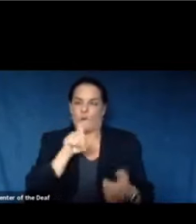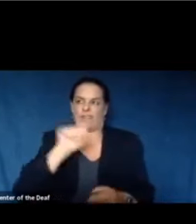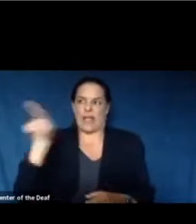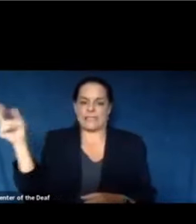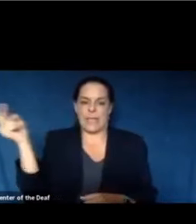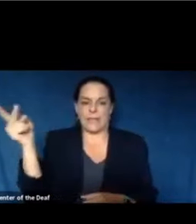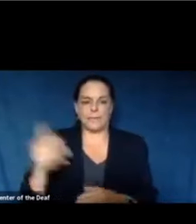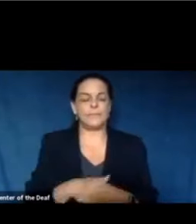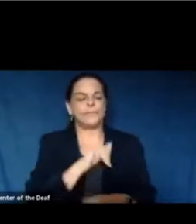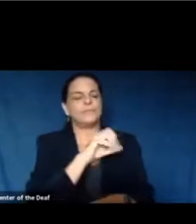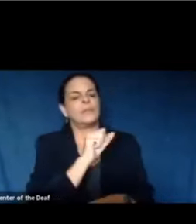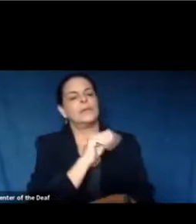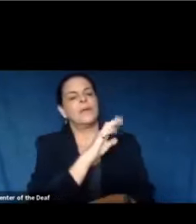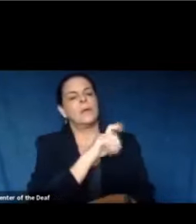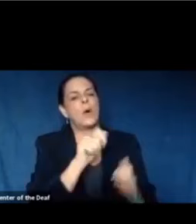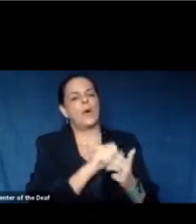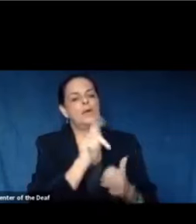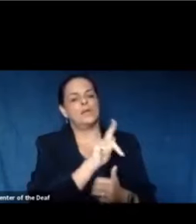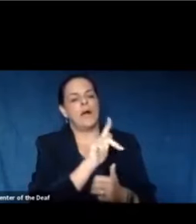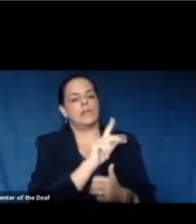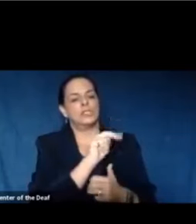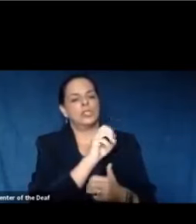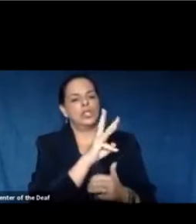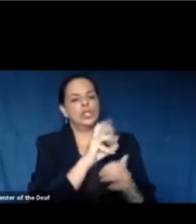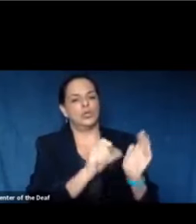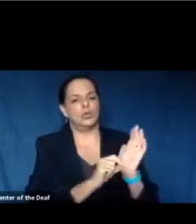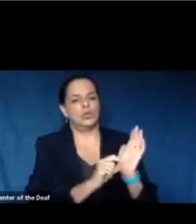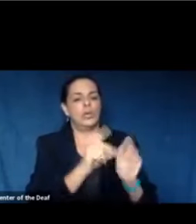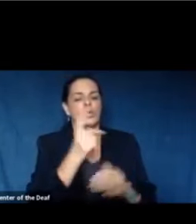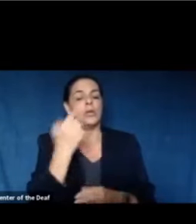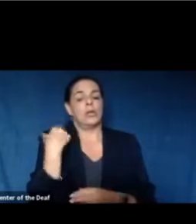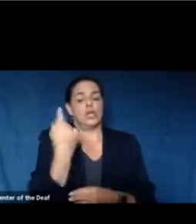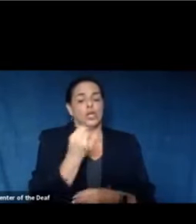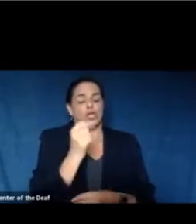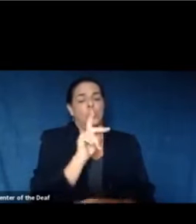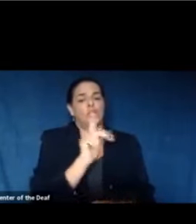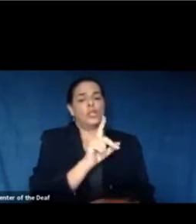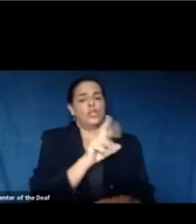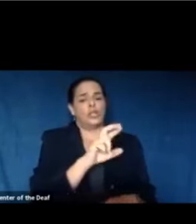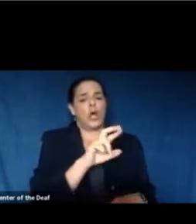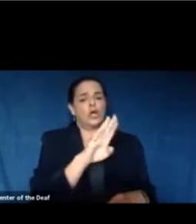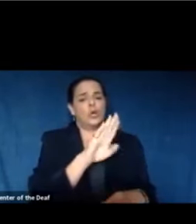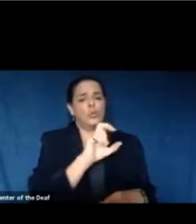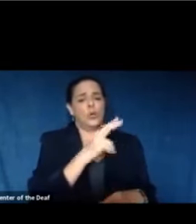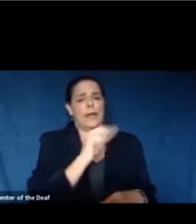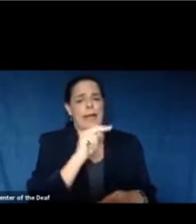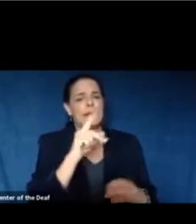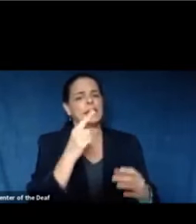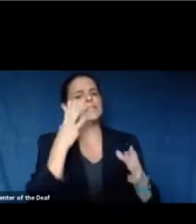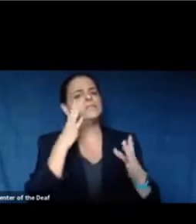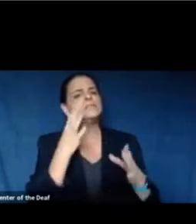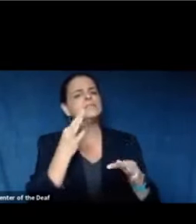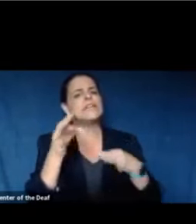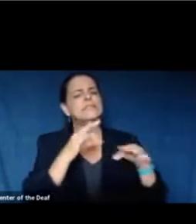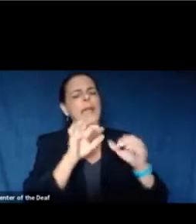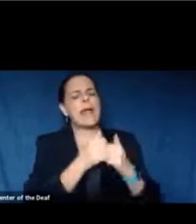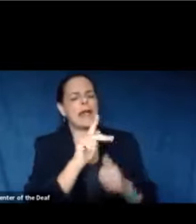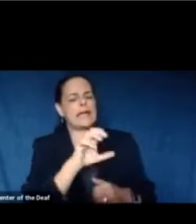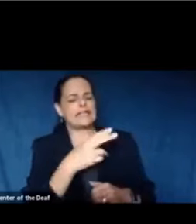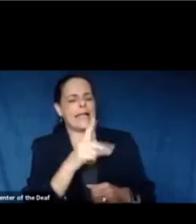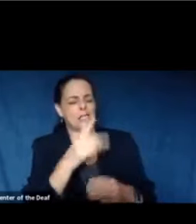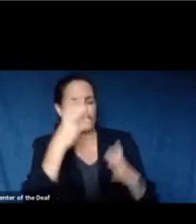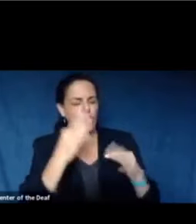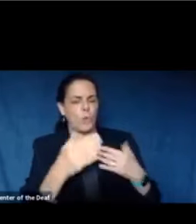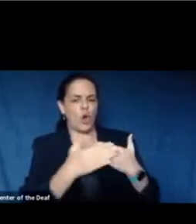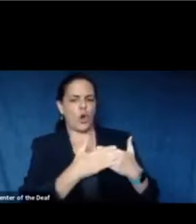with Knox News. On Tuesday, Dr. Buchanan explained how KCHD determines a close contact. What is the KCHD policy